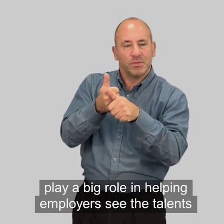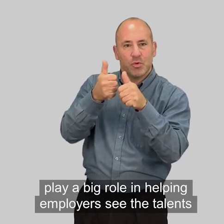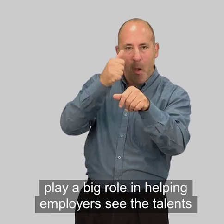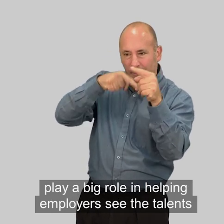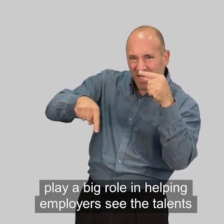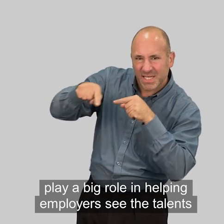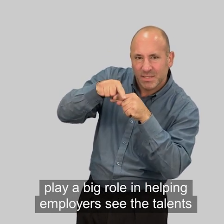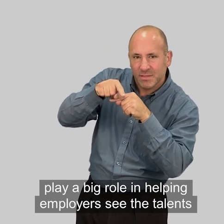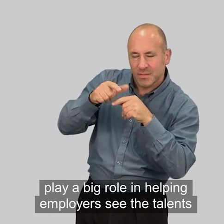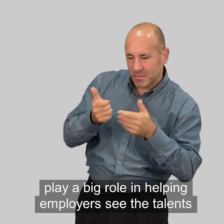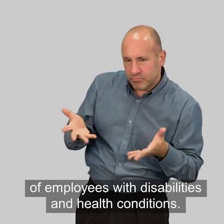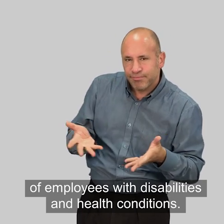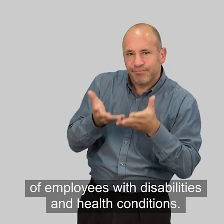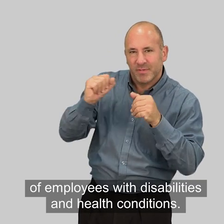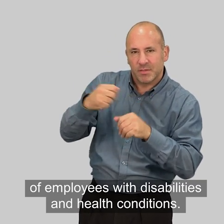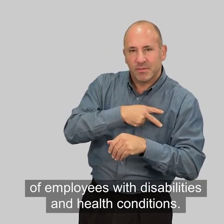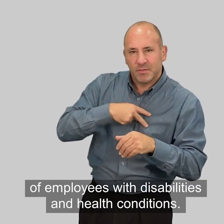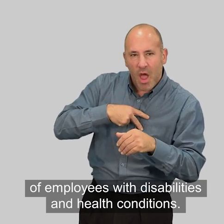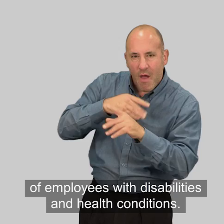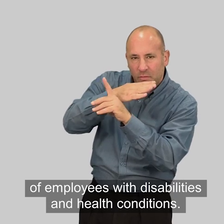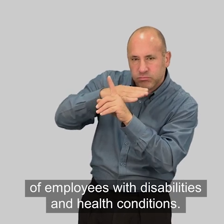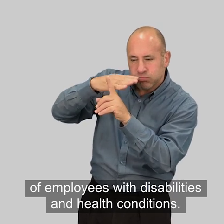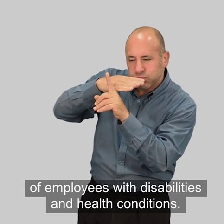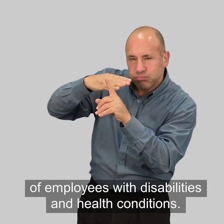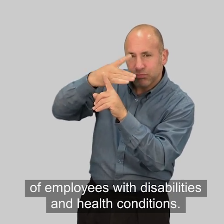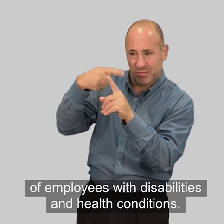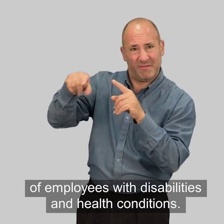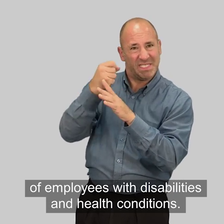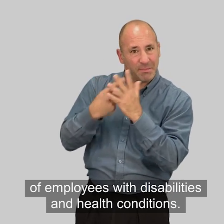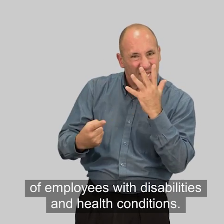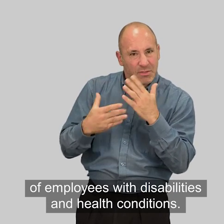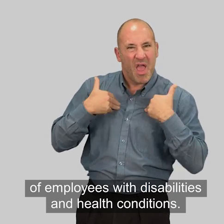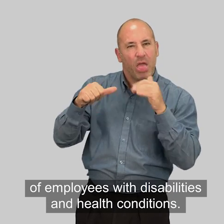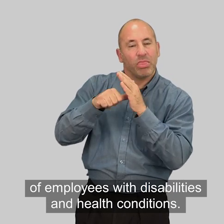employers see the talents of employees with disabilities and health conditions.